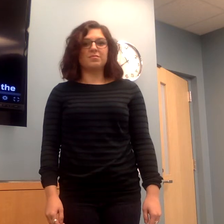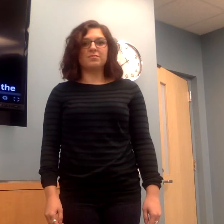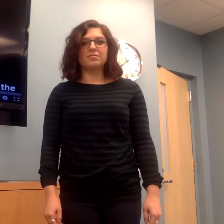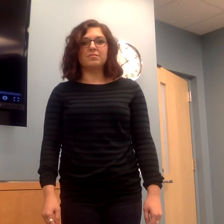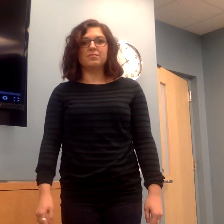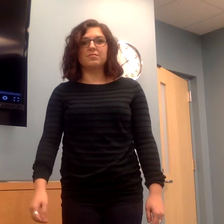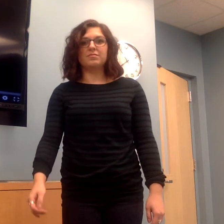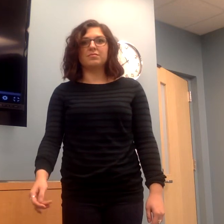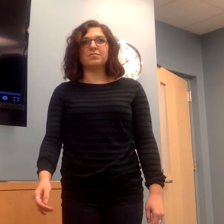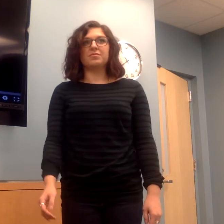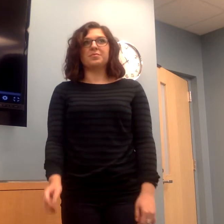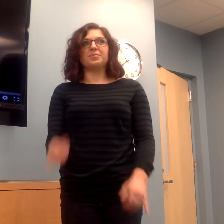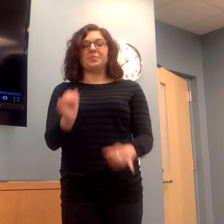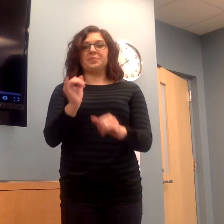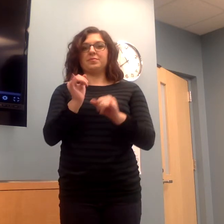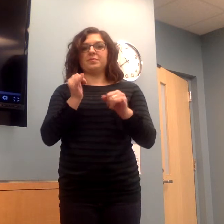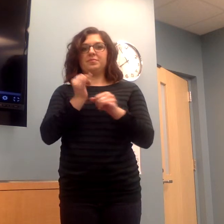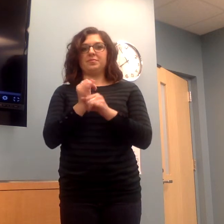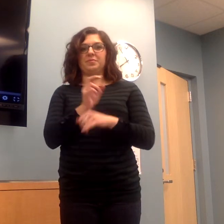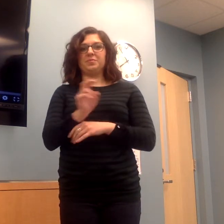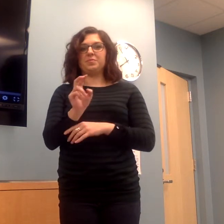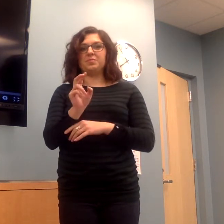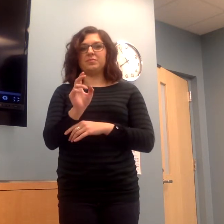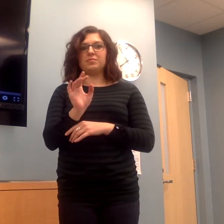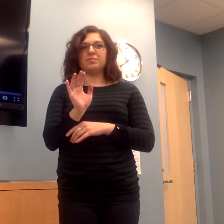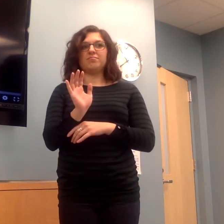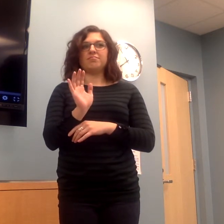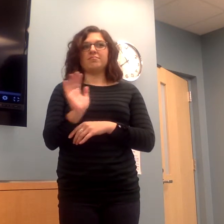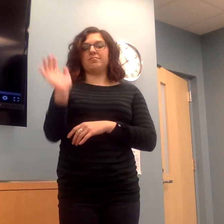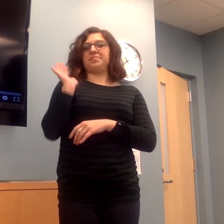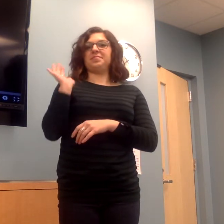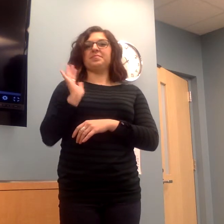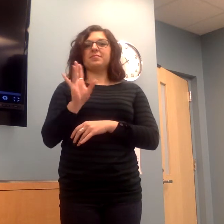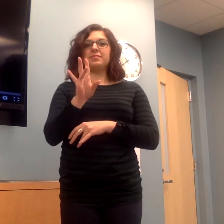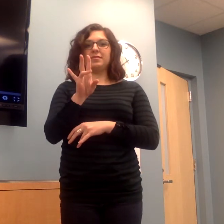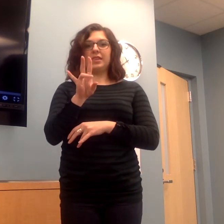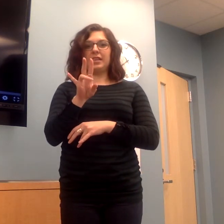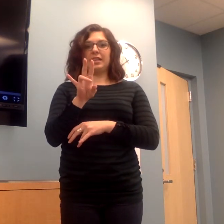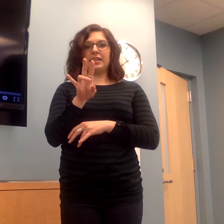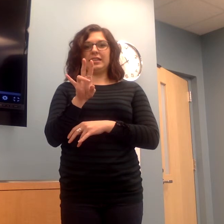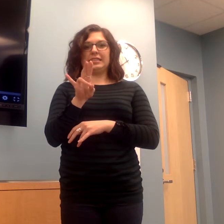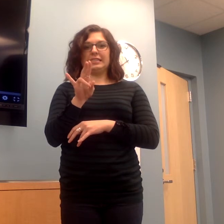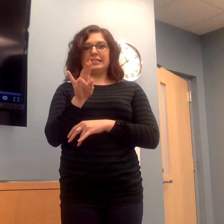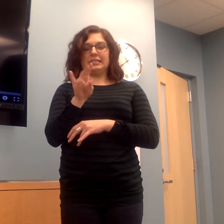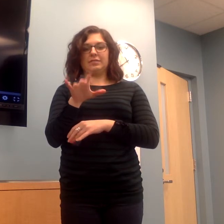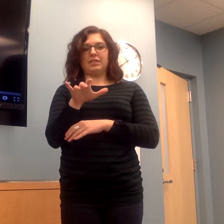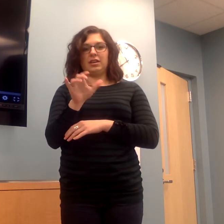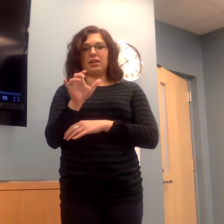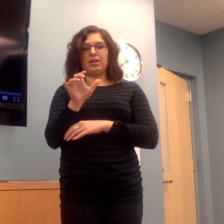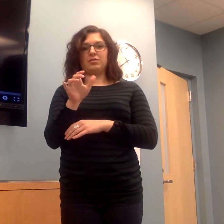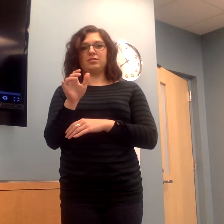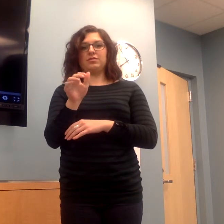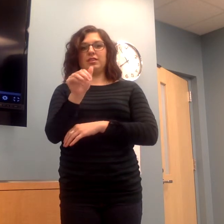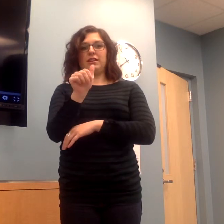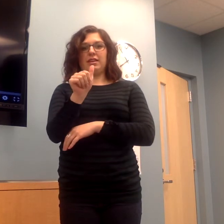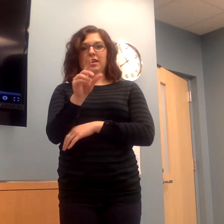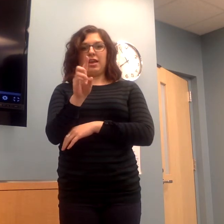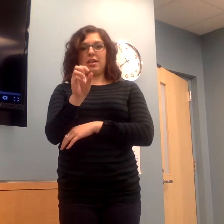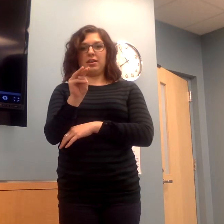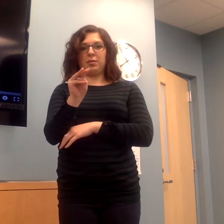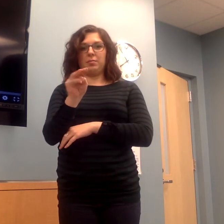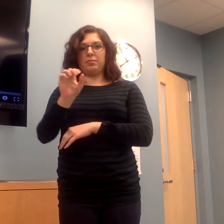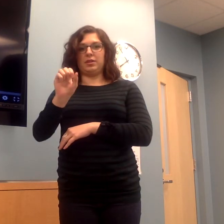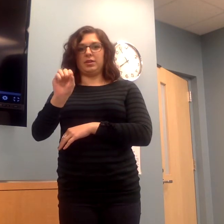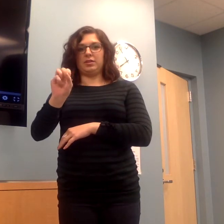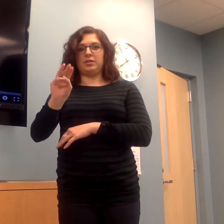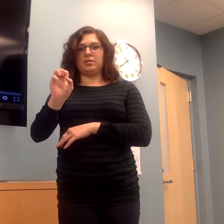Model of international trade. Back in 1700s, Adam Smith was the first person to formalize a model of